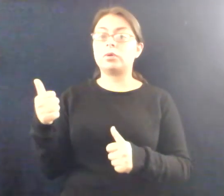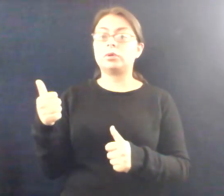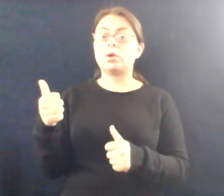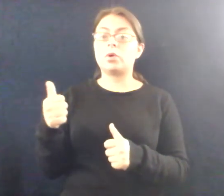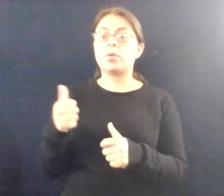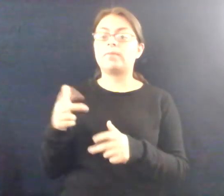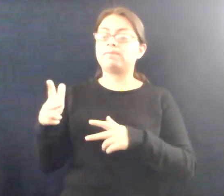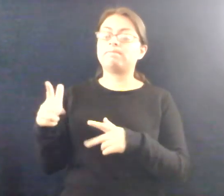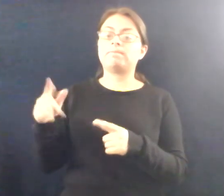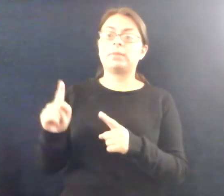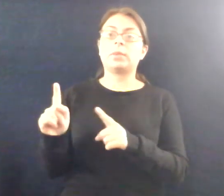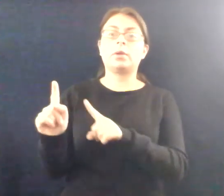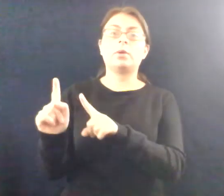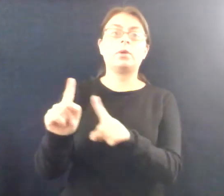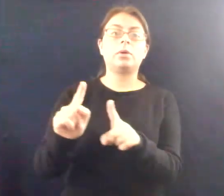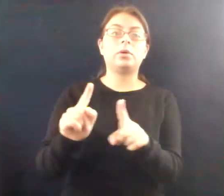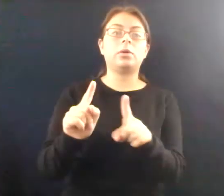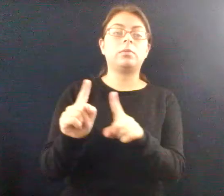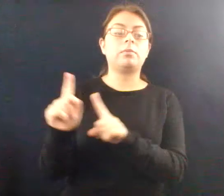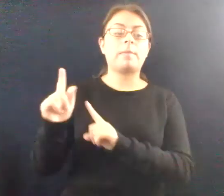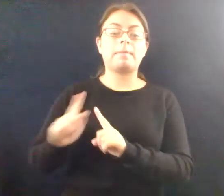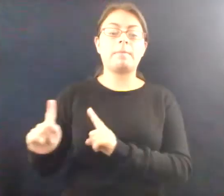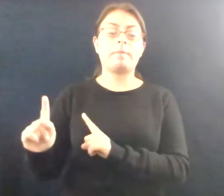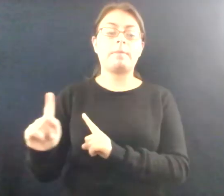through the town on their way to the gold fields.